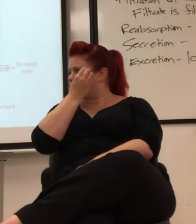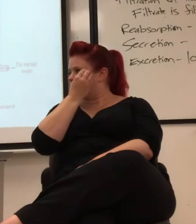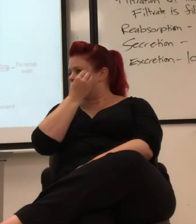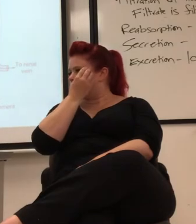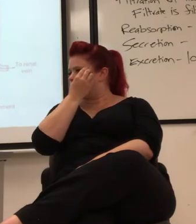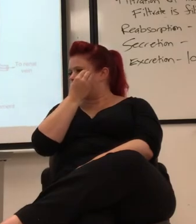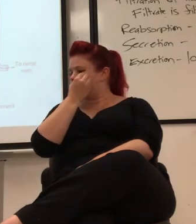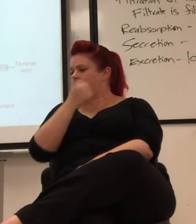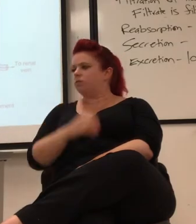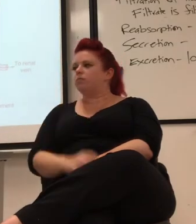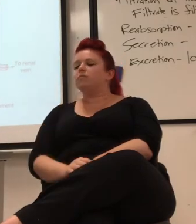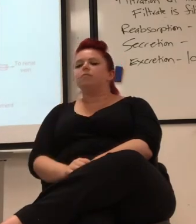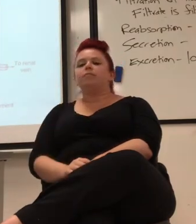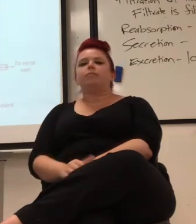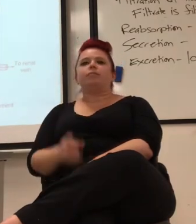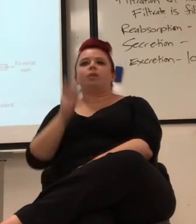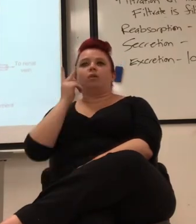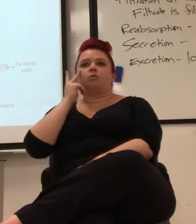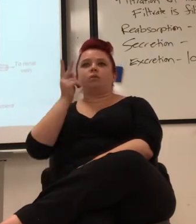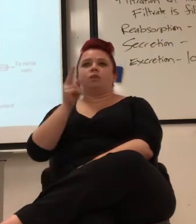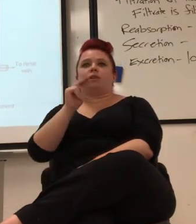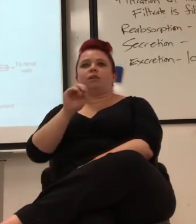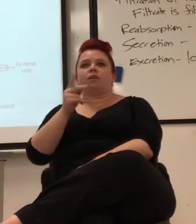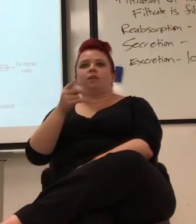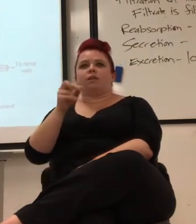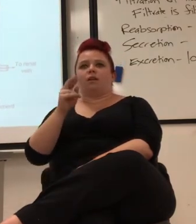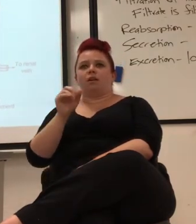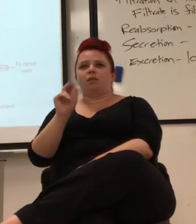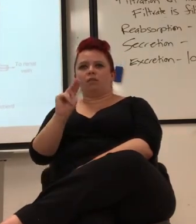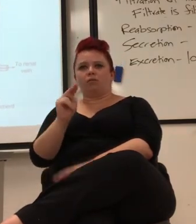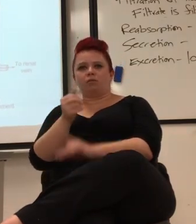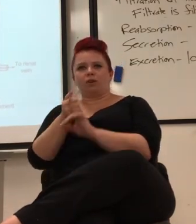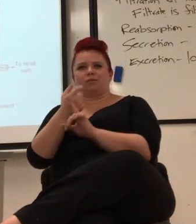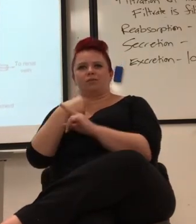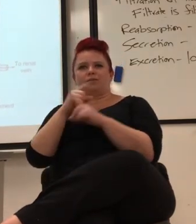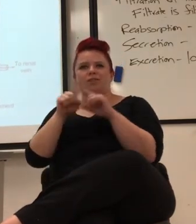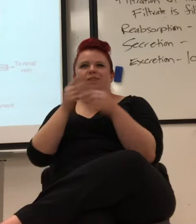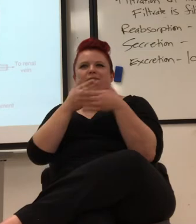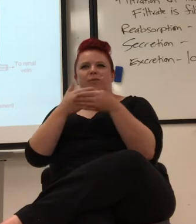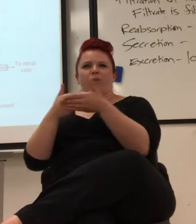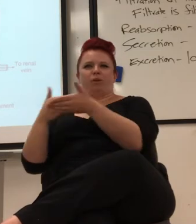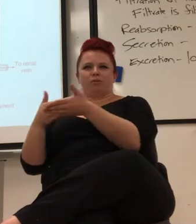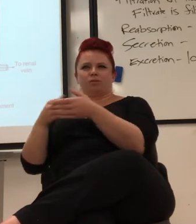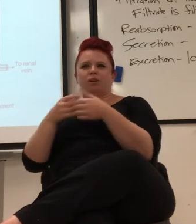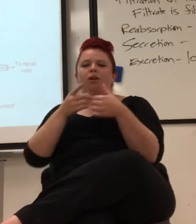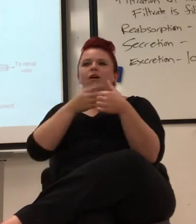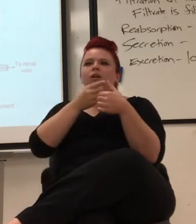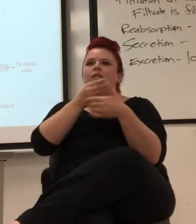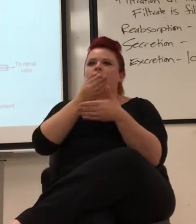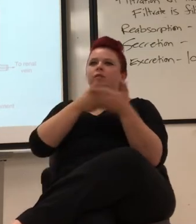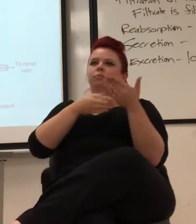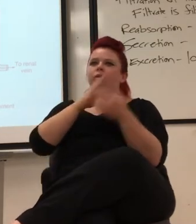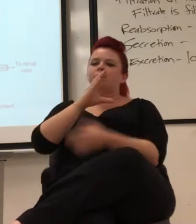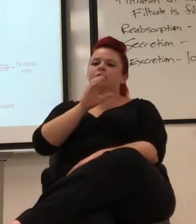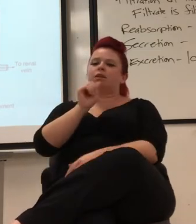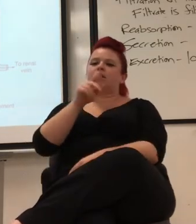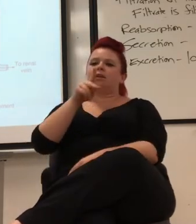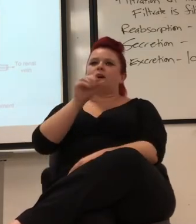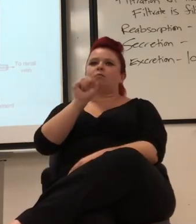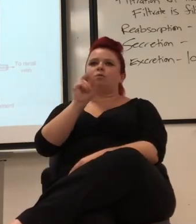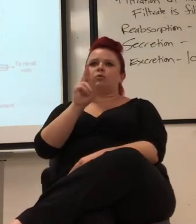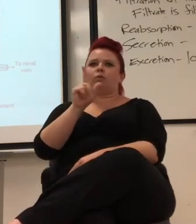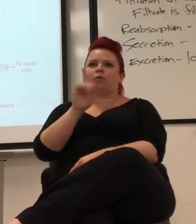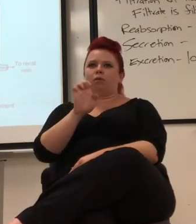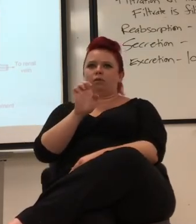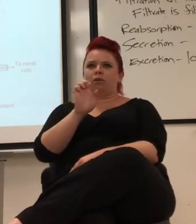So you see that the nephron has these different parts. The first part is the capsule